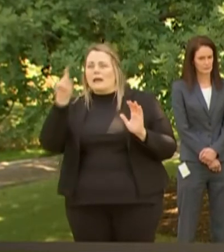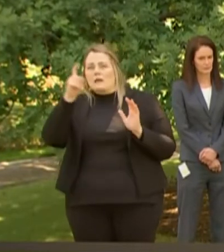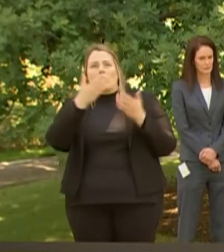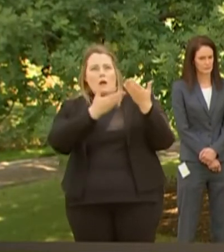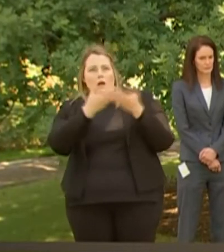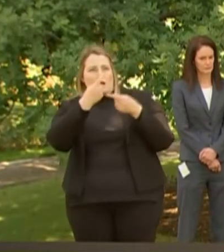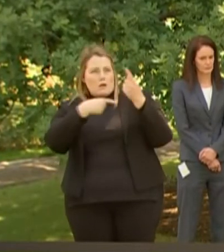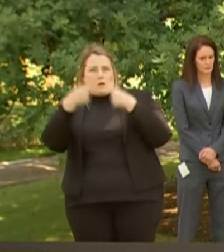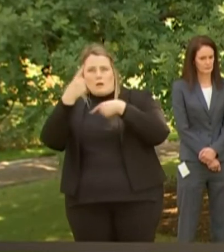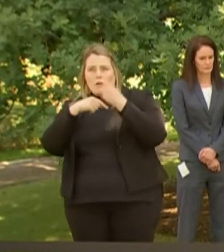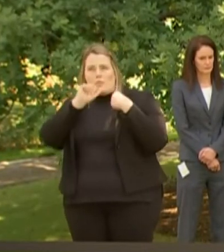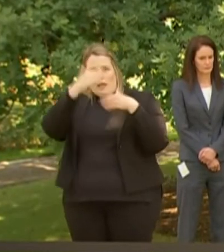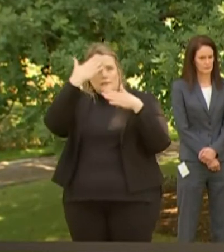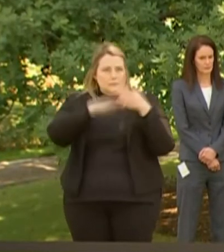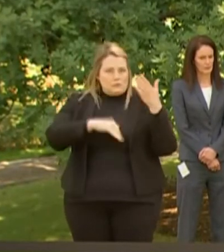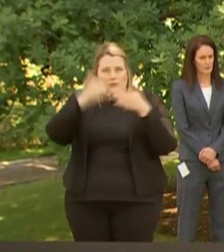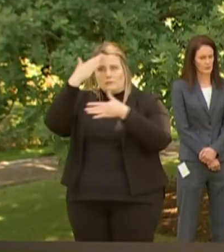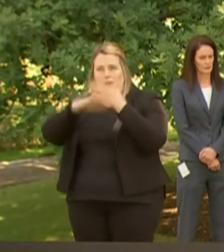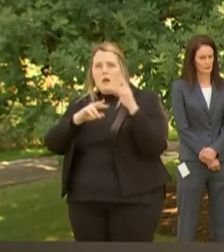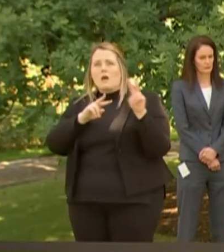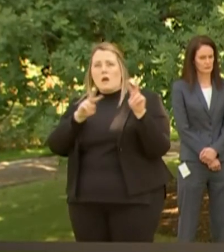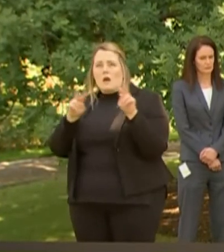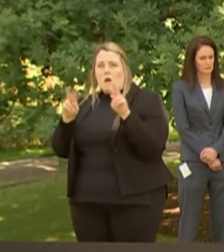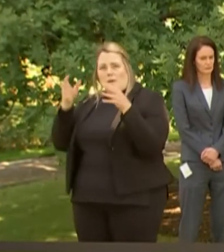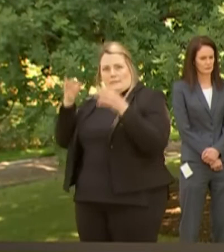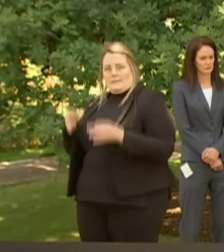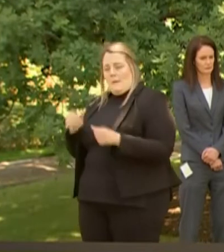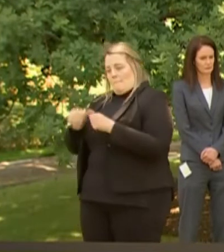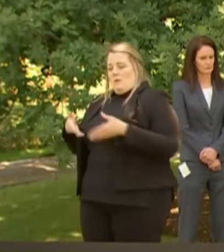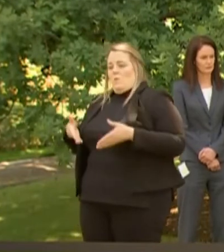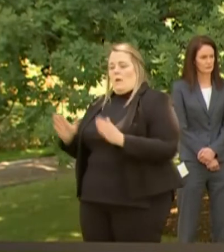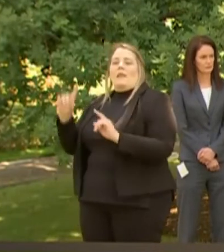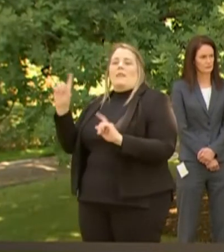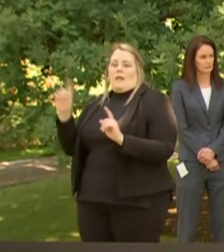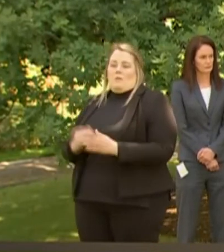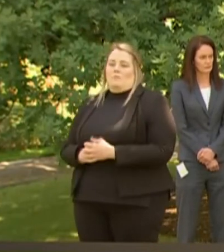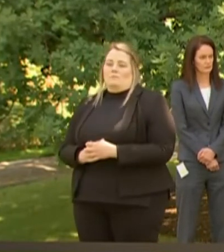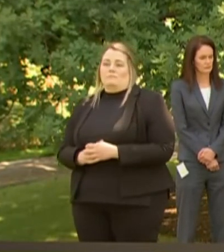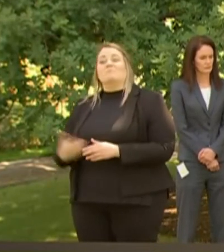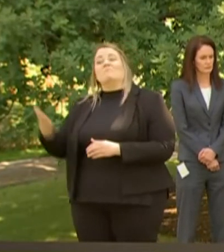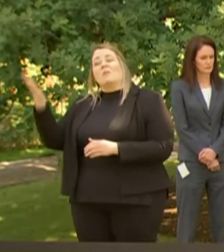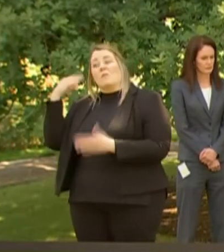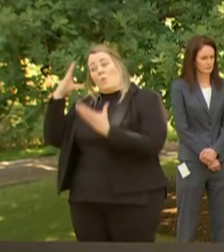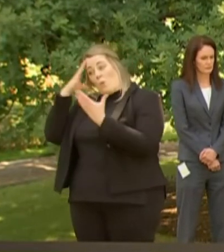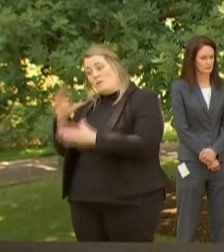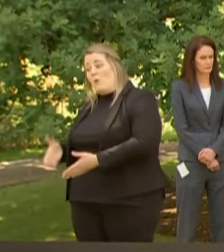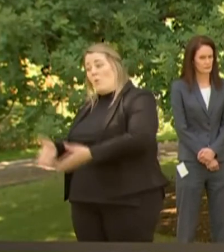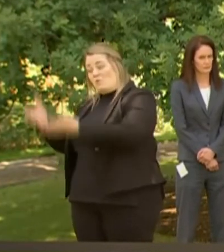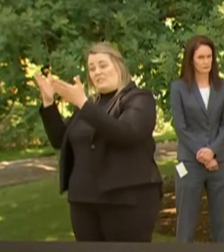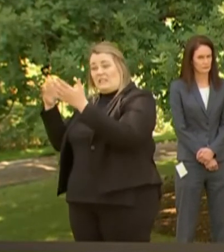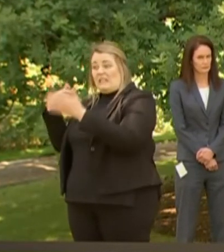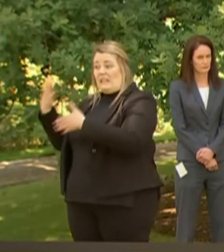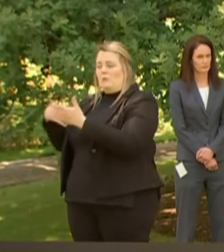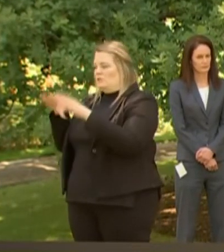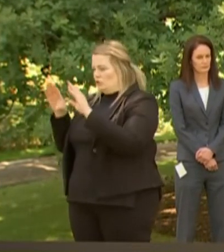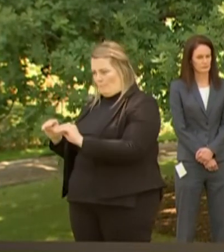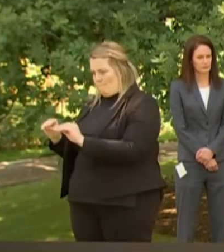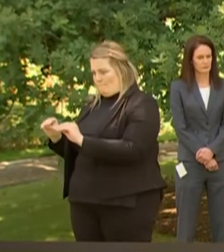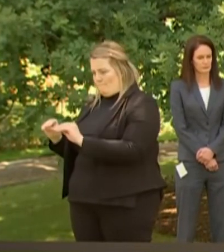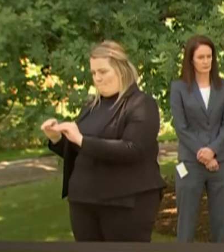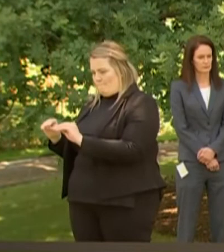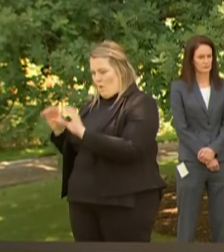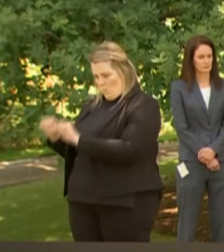agencies. The key point here and the most important challenge is to reset this, learning the lessons of the past, and I believe that's exactly what we have